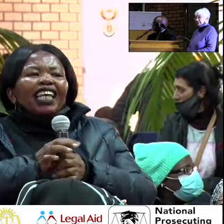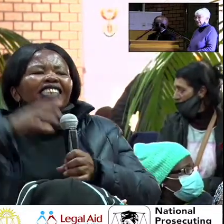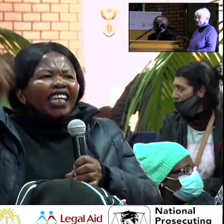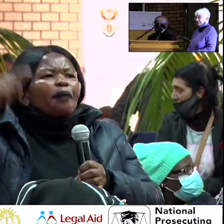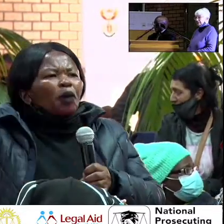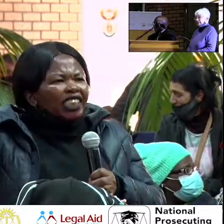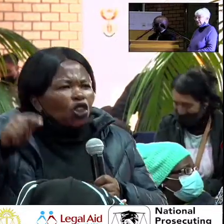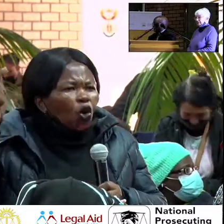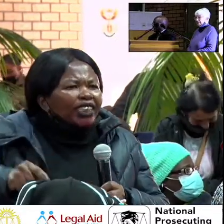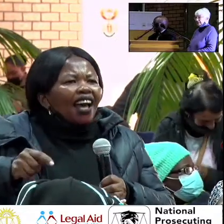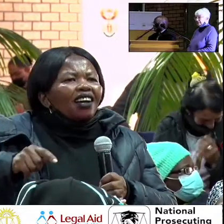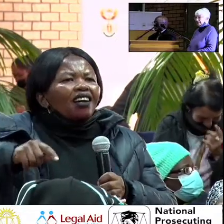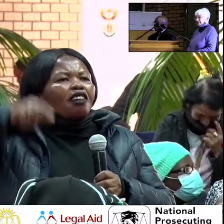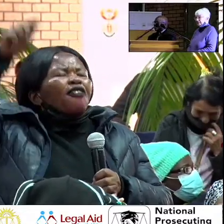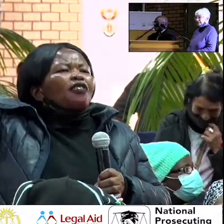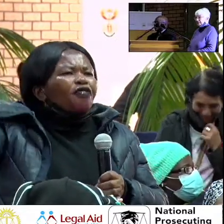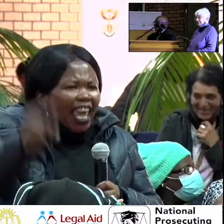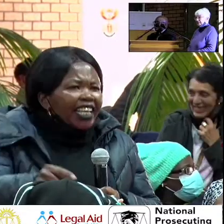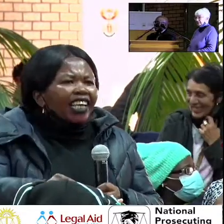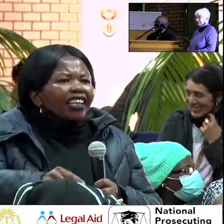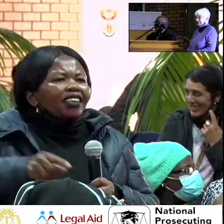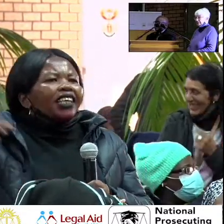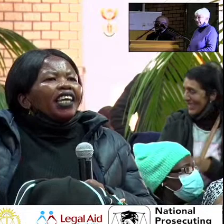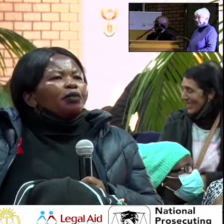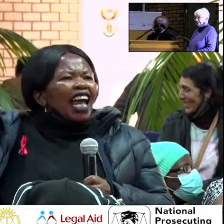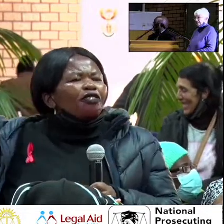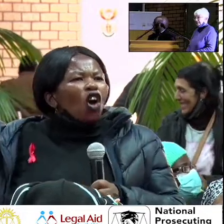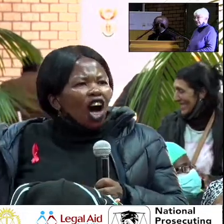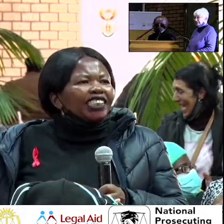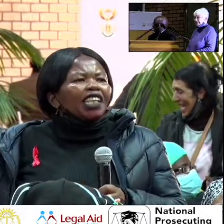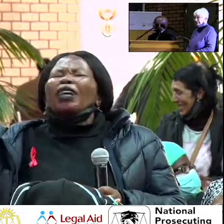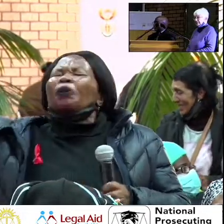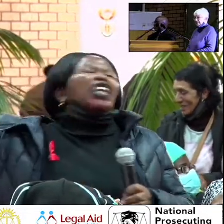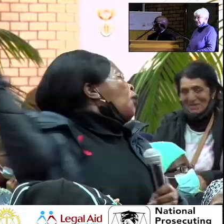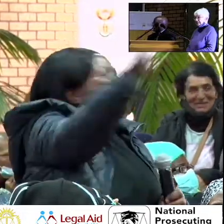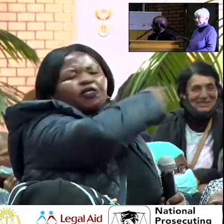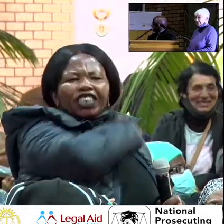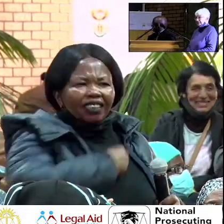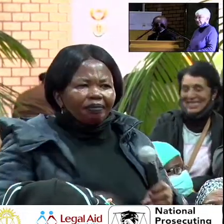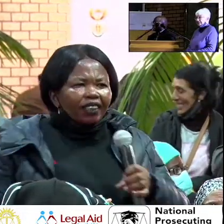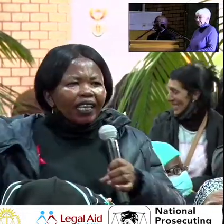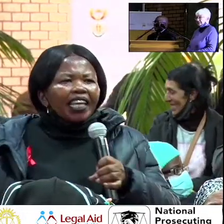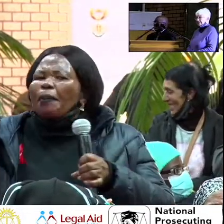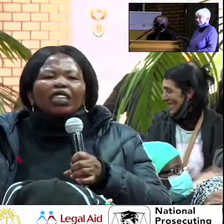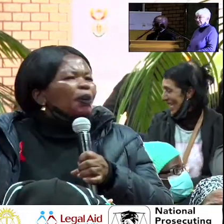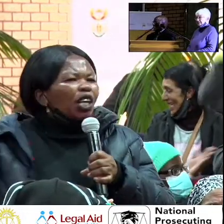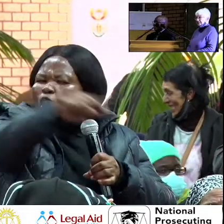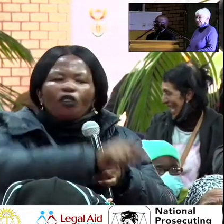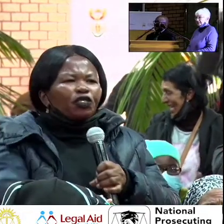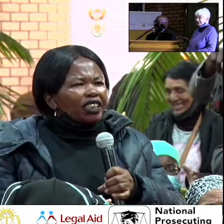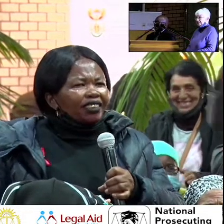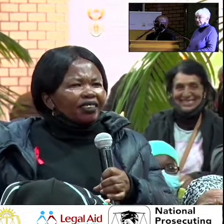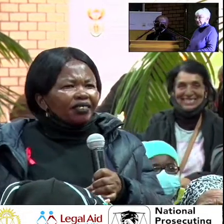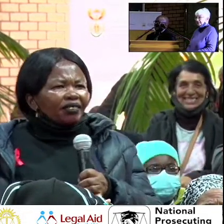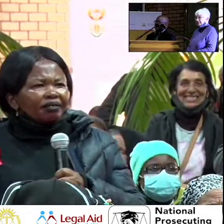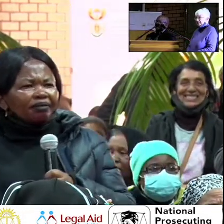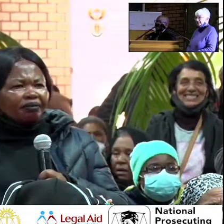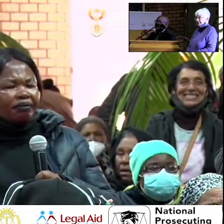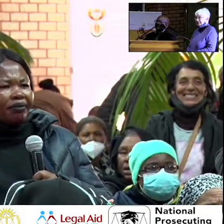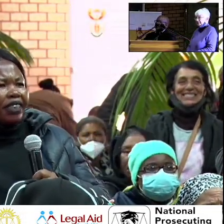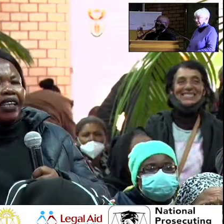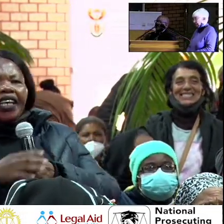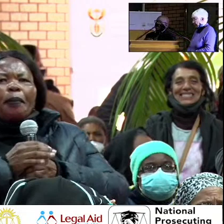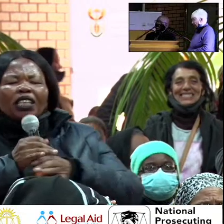the senior prosecutor, Van Veek, in Delft court, he must be removed. He must be removed.